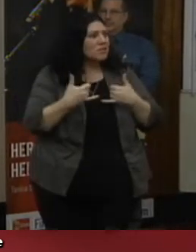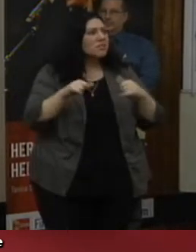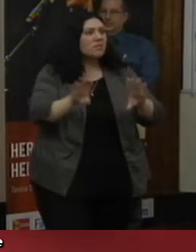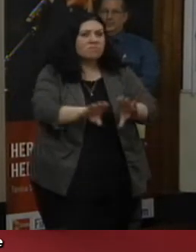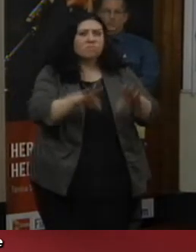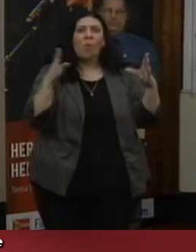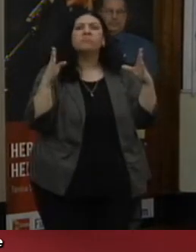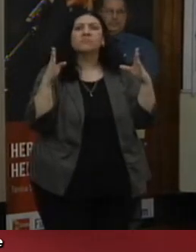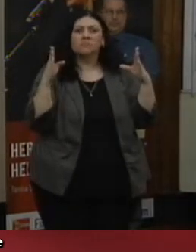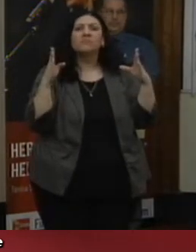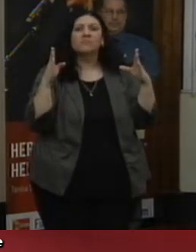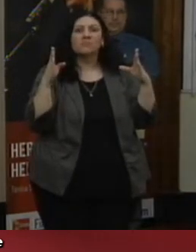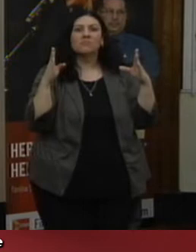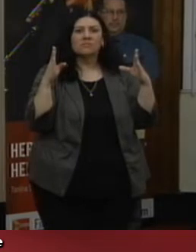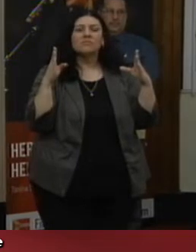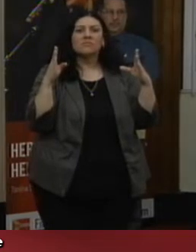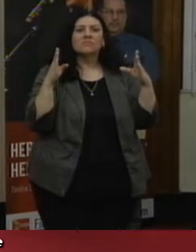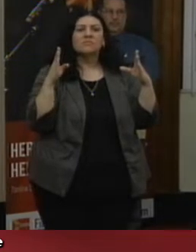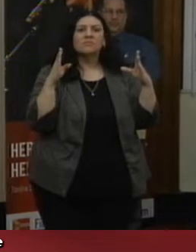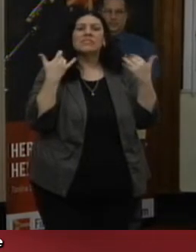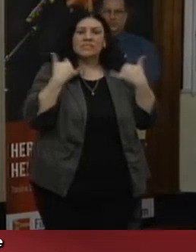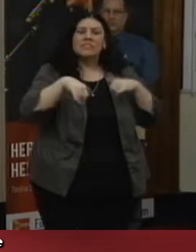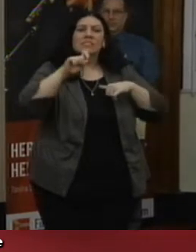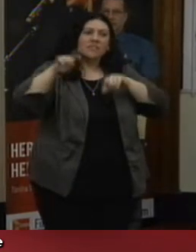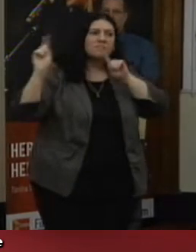is accepted from this order.